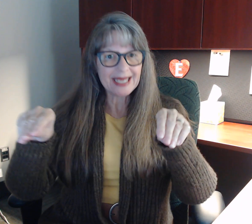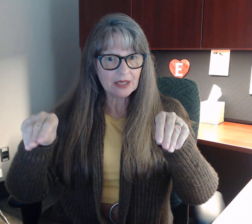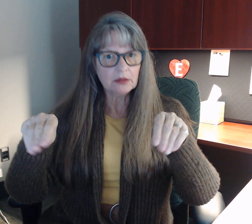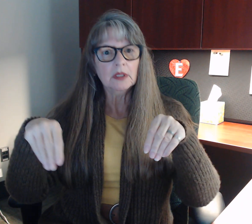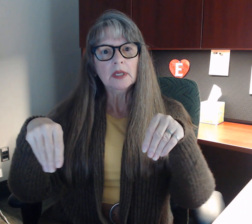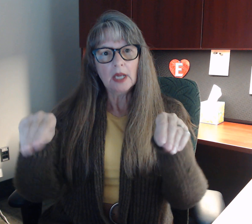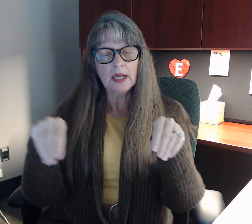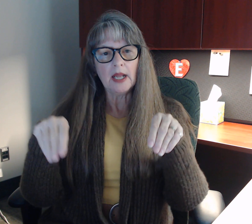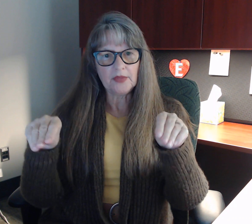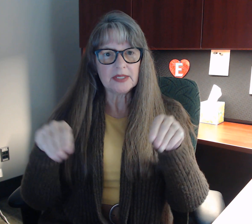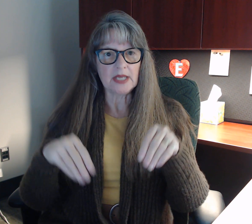sale got that sign.